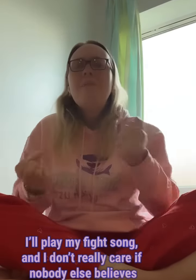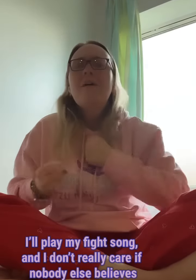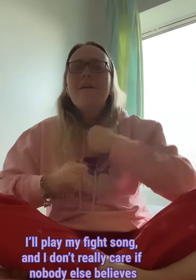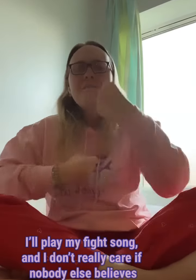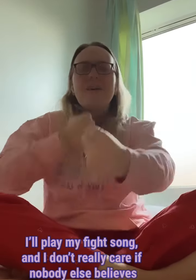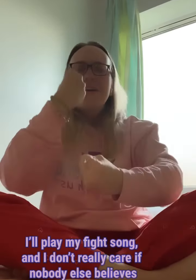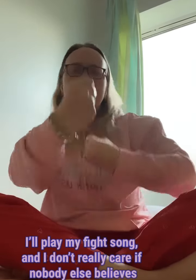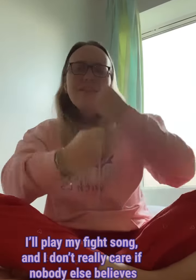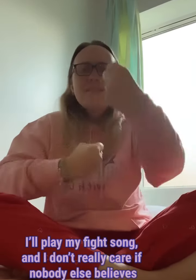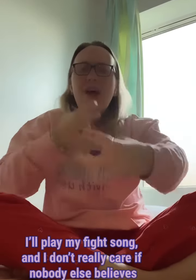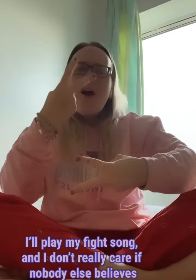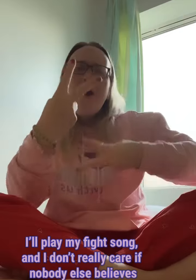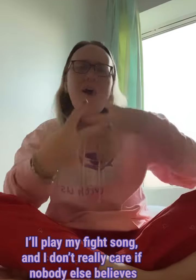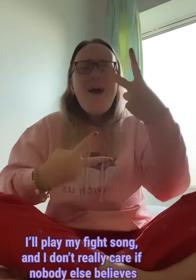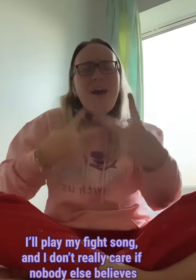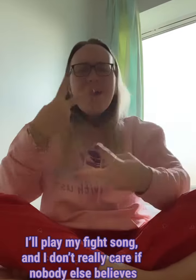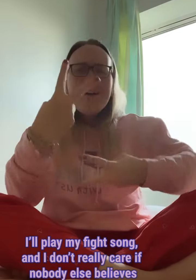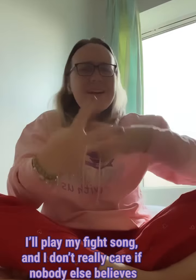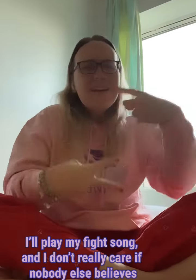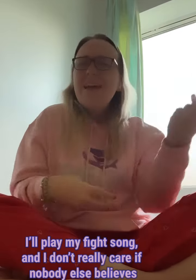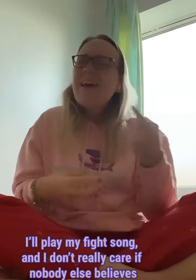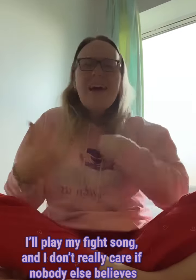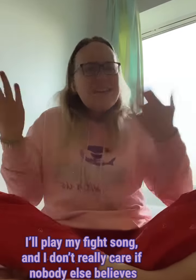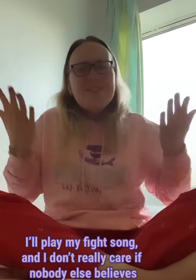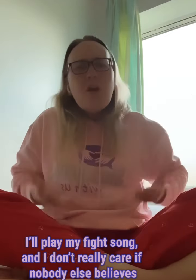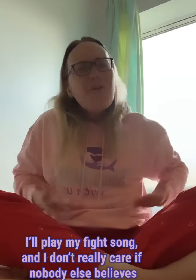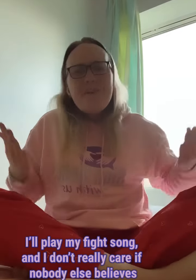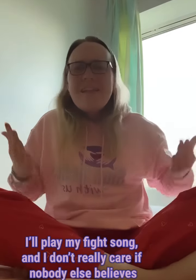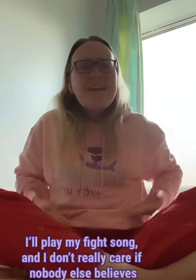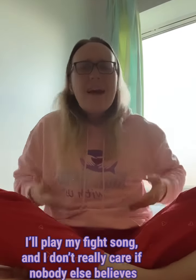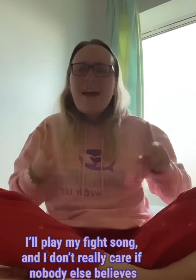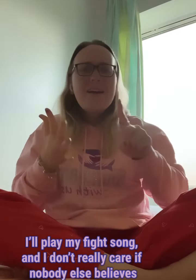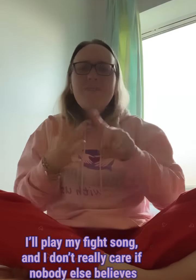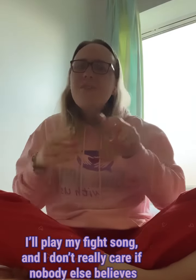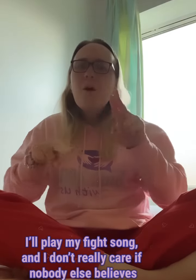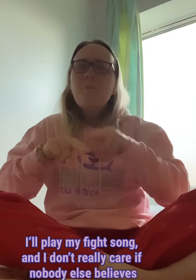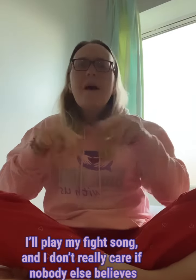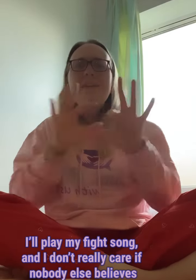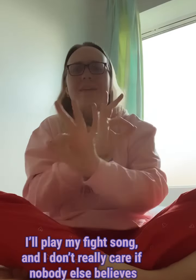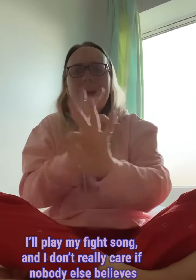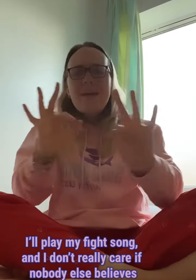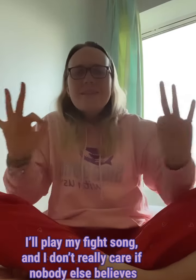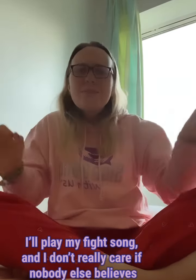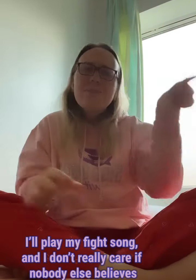my fight song. And I don't really care if nobody else